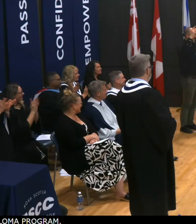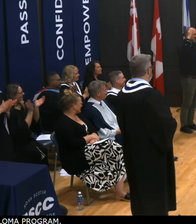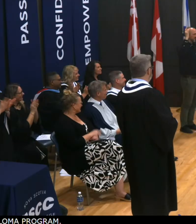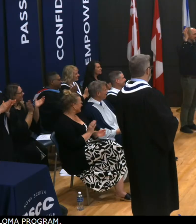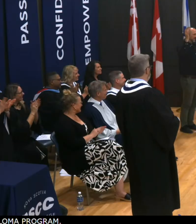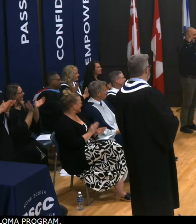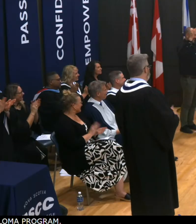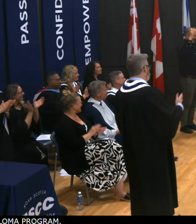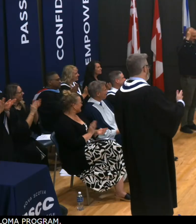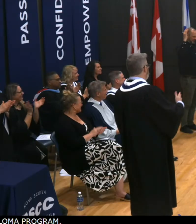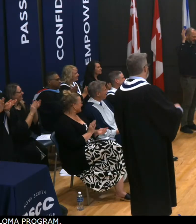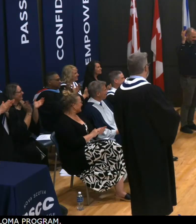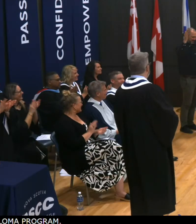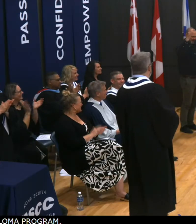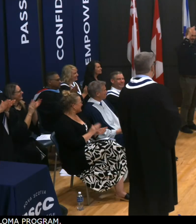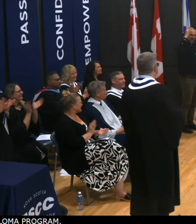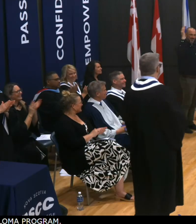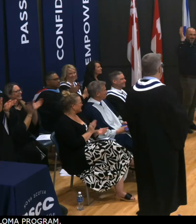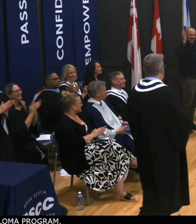Congratulations.